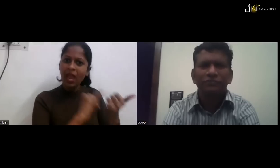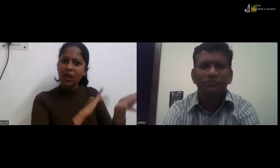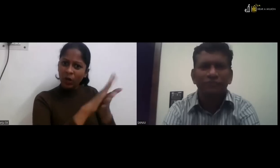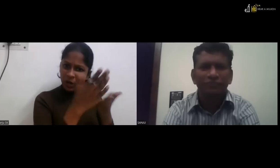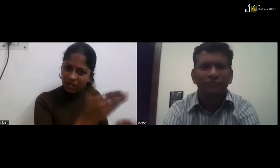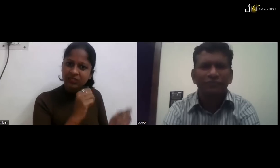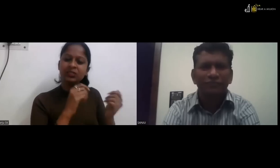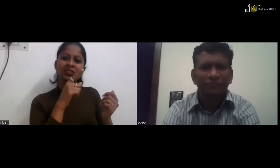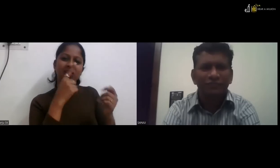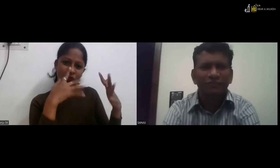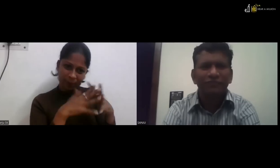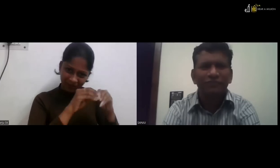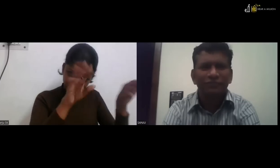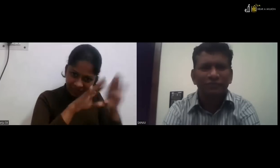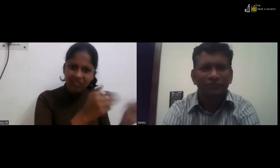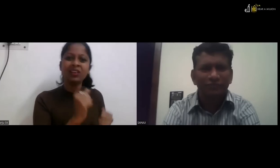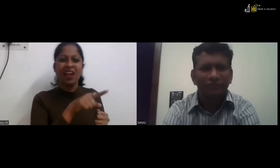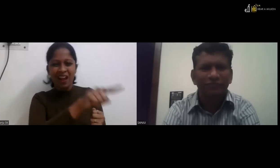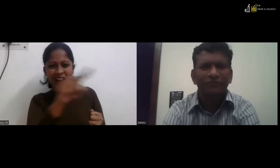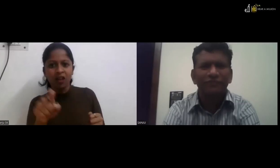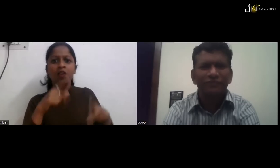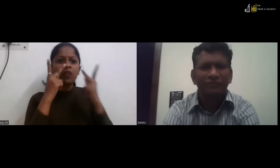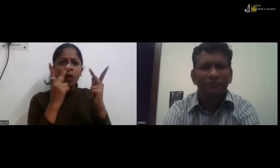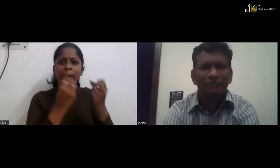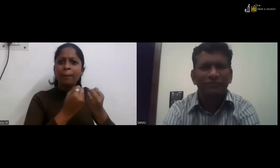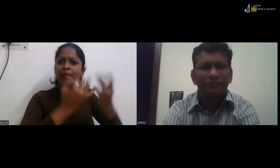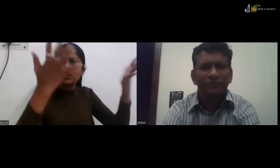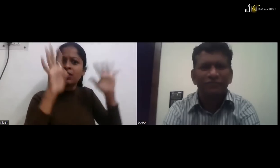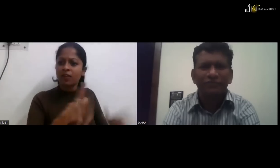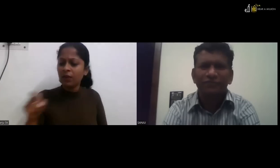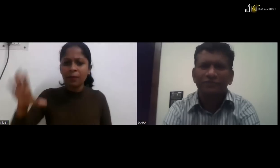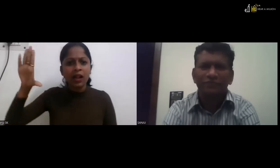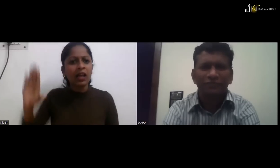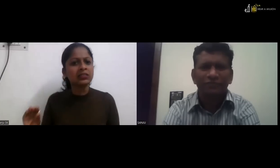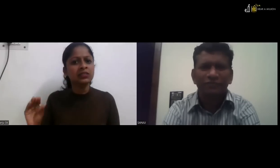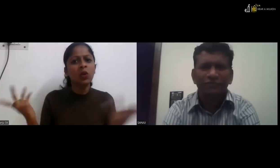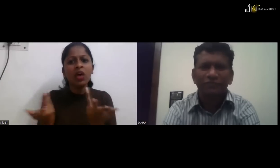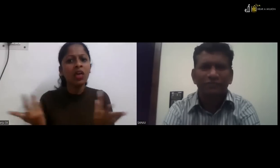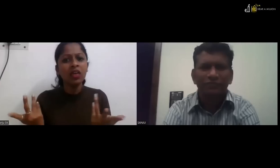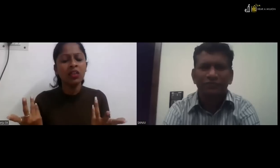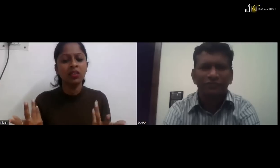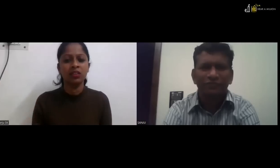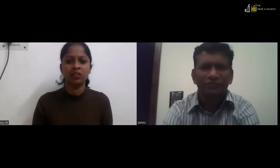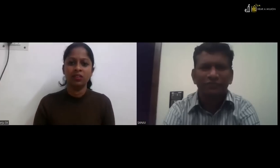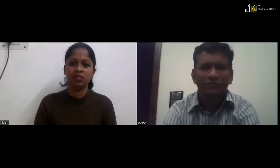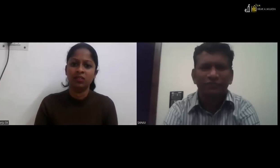we see that in the MBM ISS news, there are many people who are viewing their content. But when we see about the